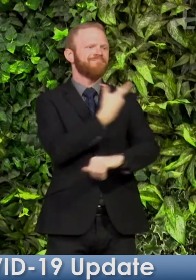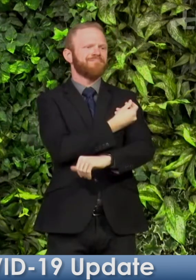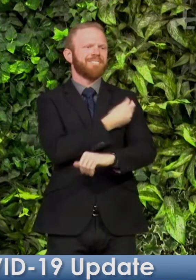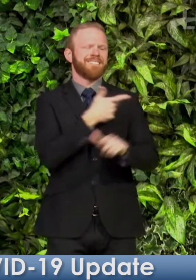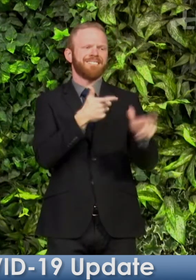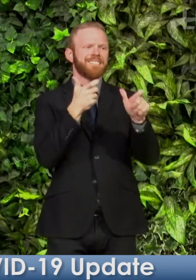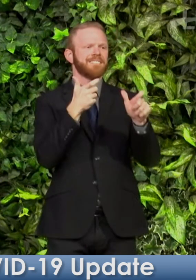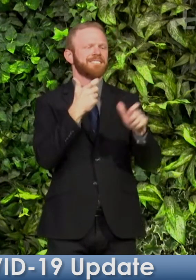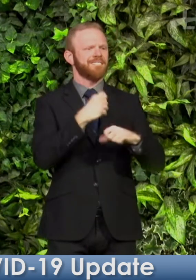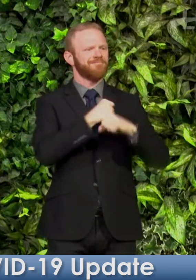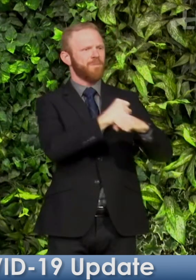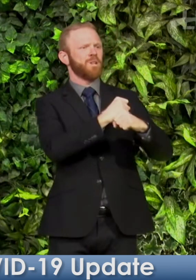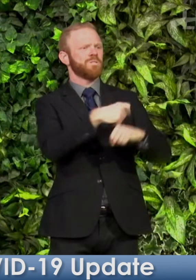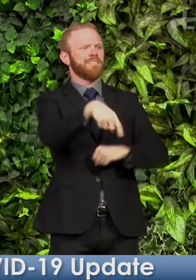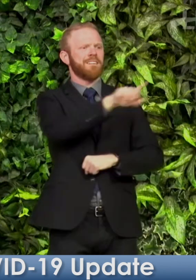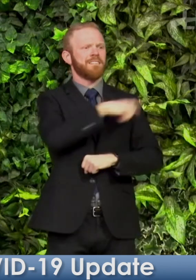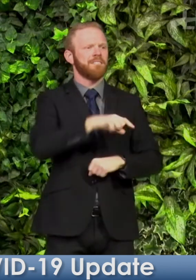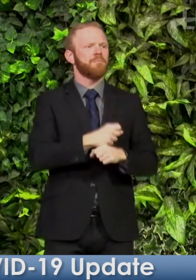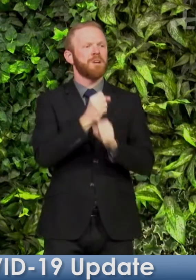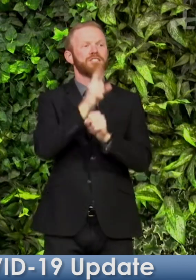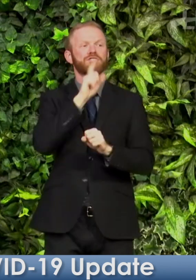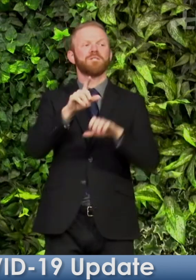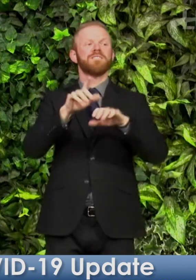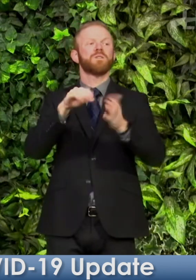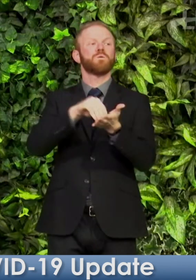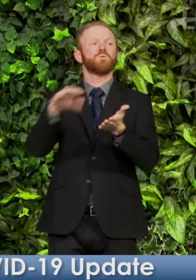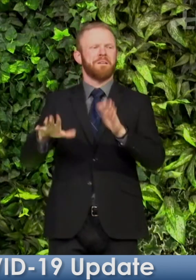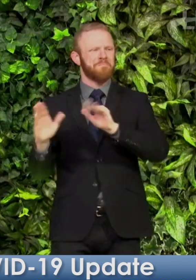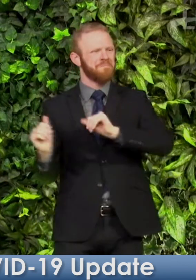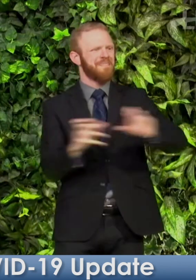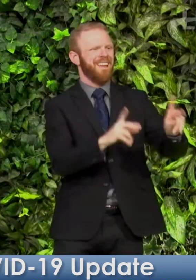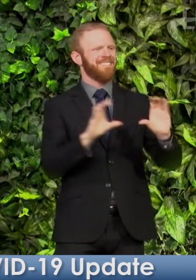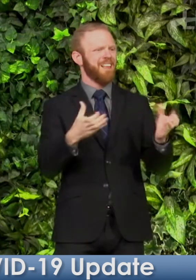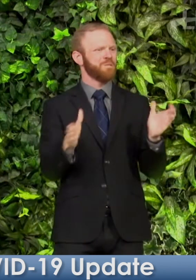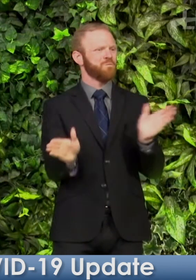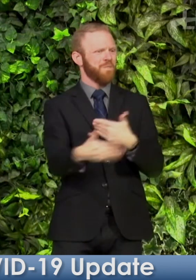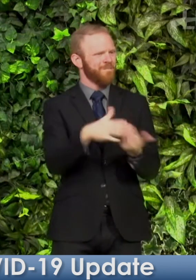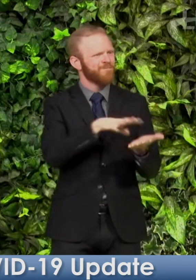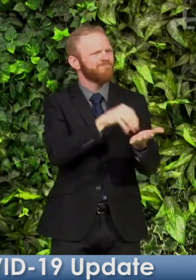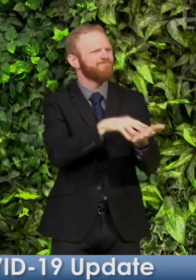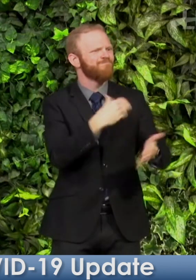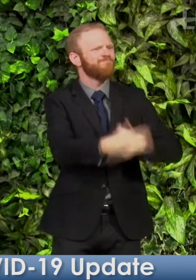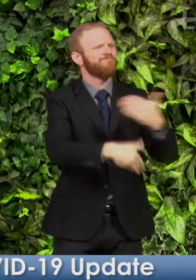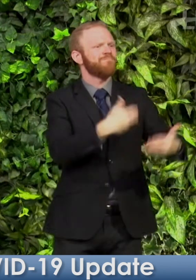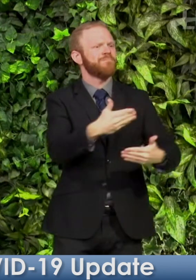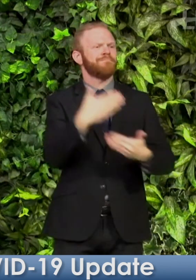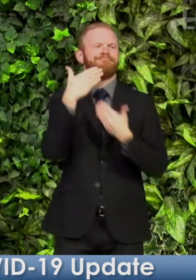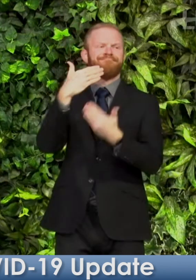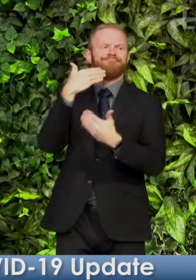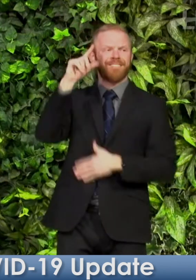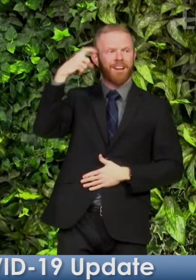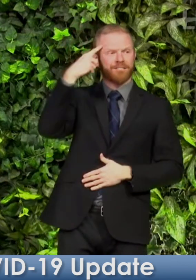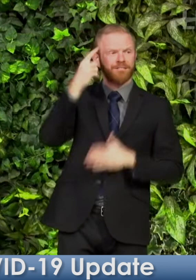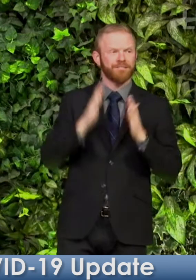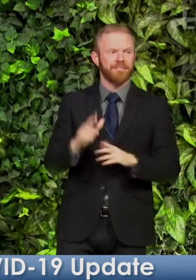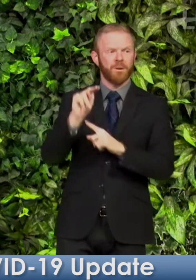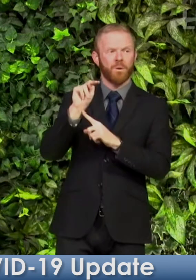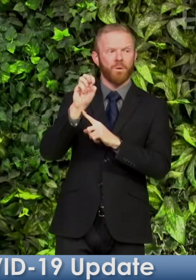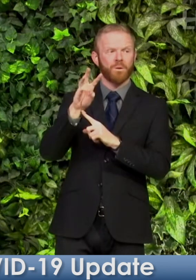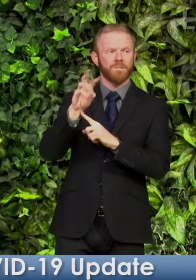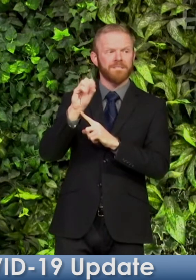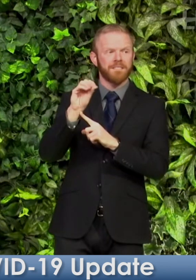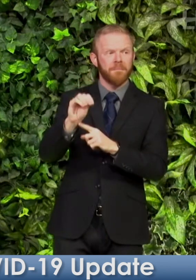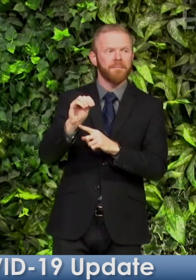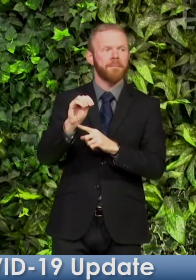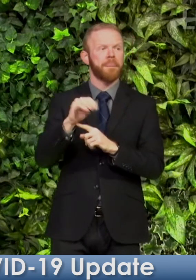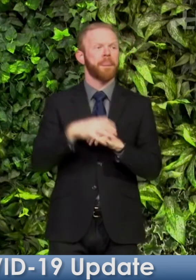could get our students back to in-classroom learning. And thank you, Governor Newsom, for your decision to dedicate 10%